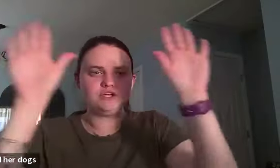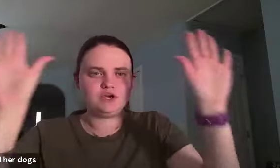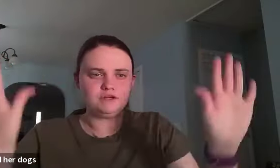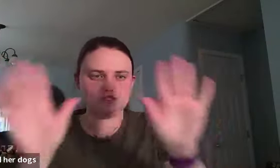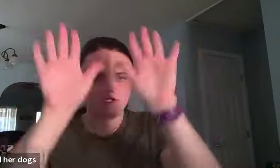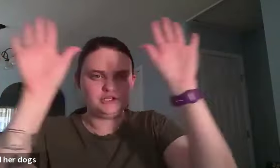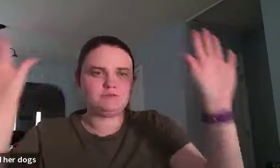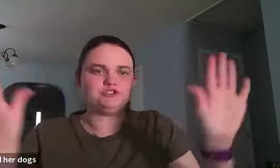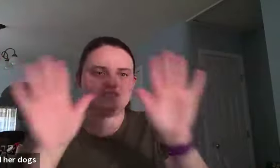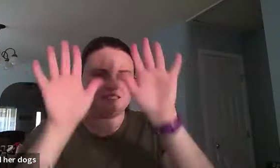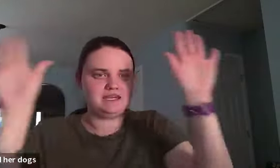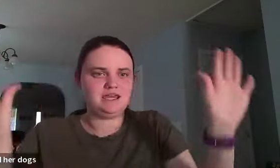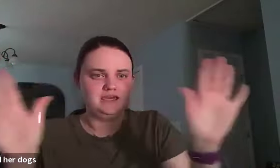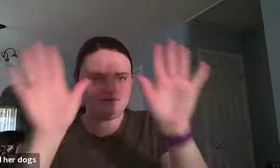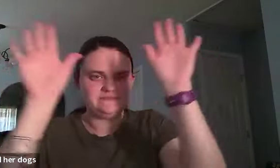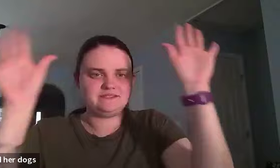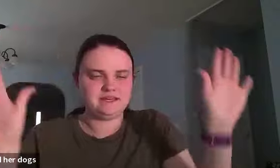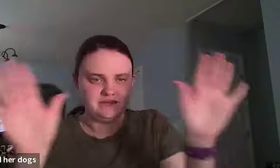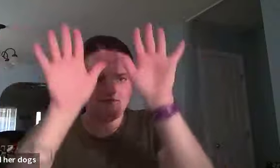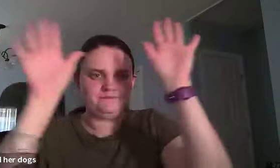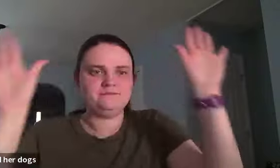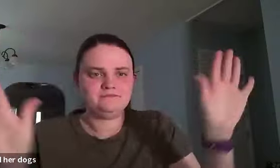going to go in a circular motion Sunday, Sunday.